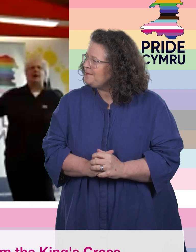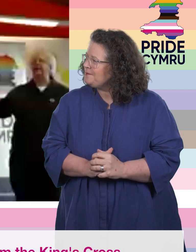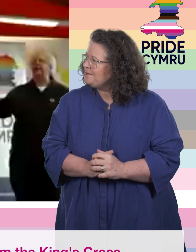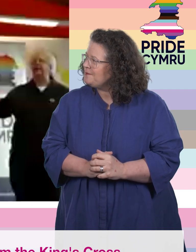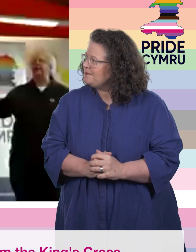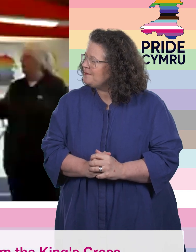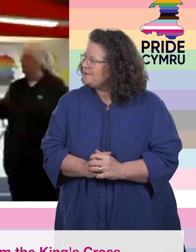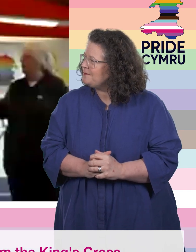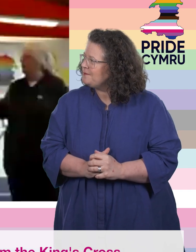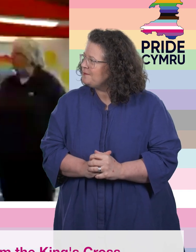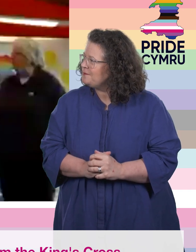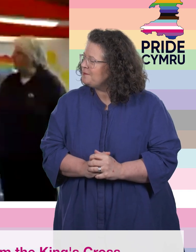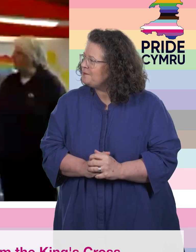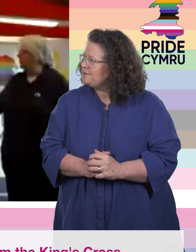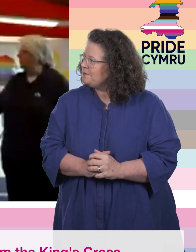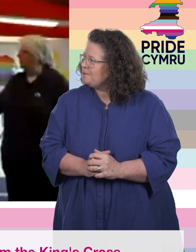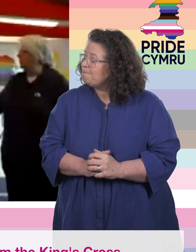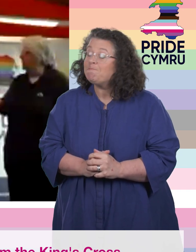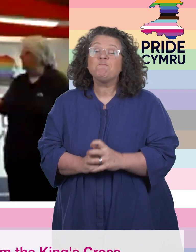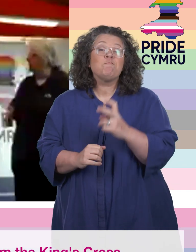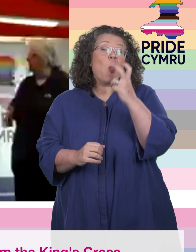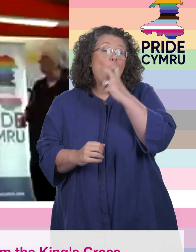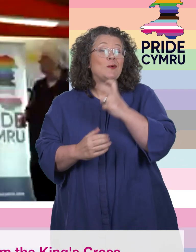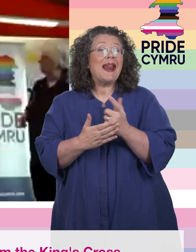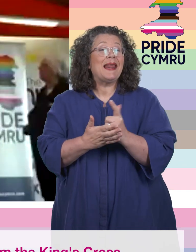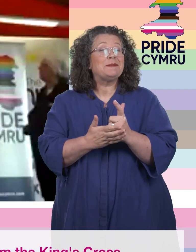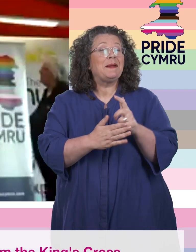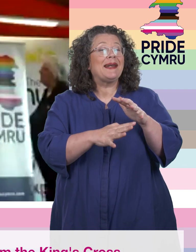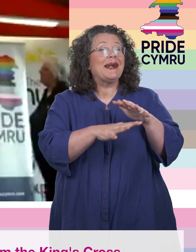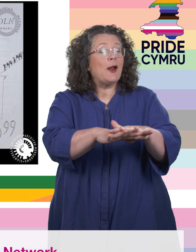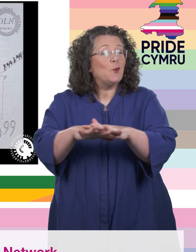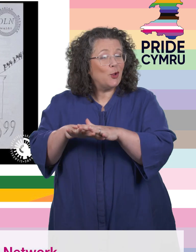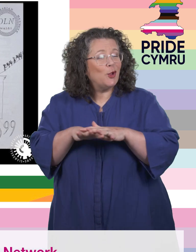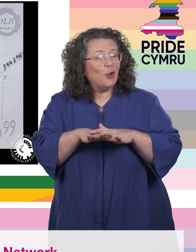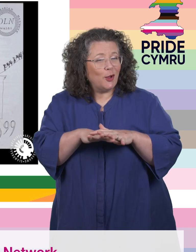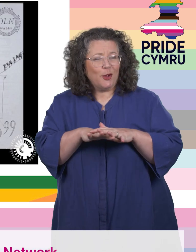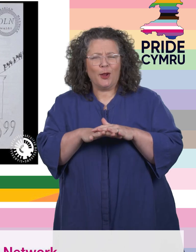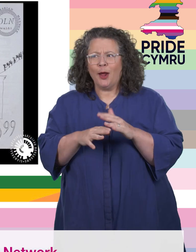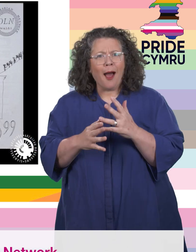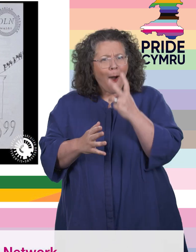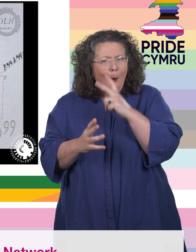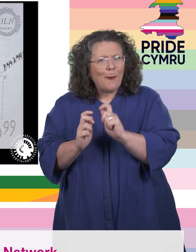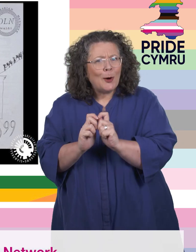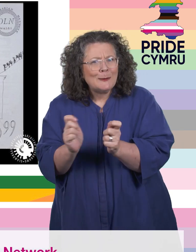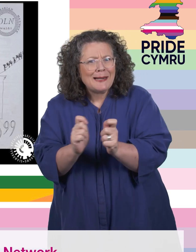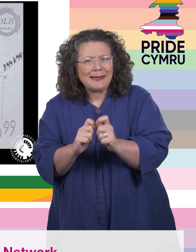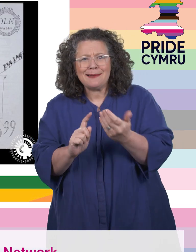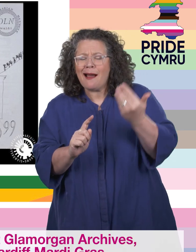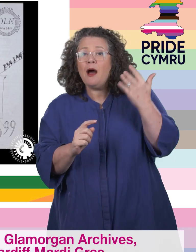things waving, other pieces from the King's Cross. This is the Older Lesbian